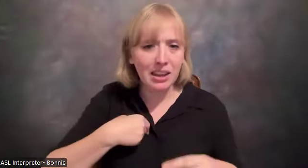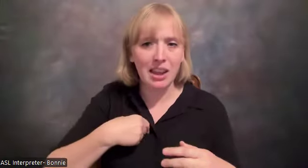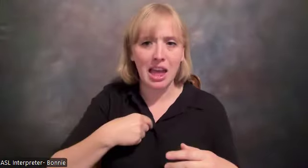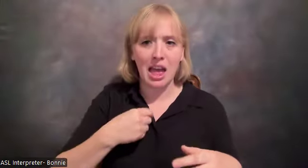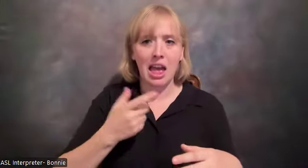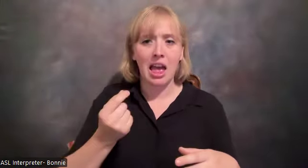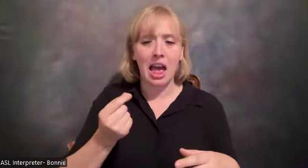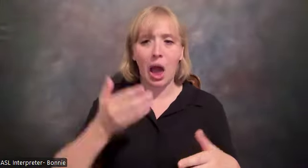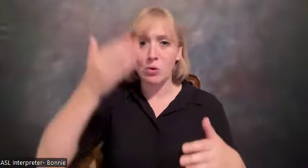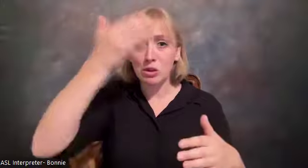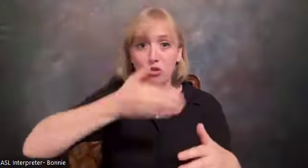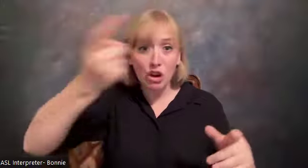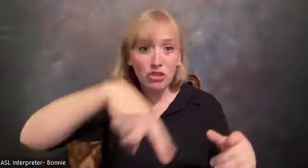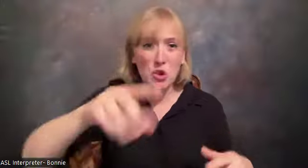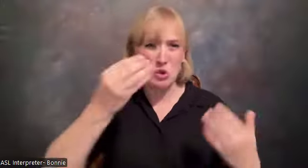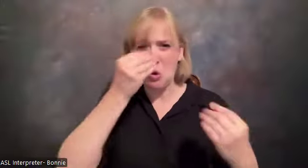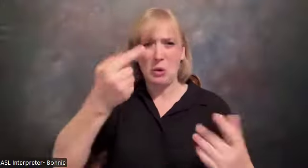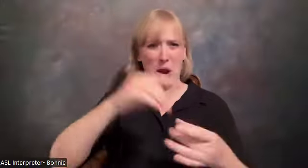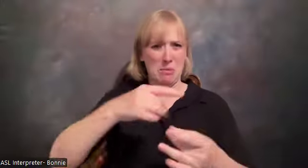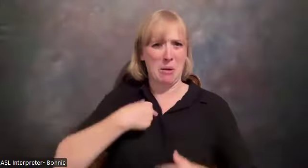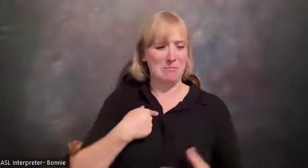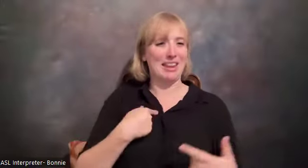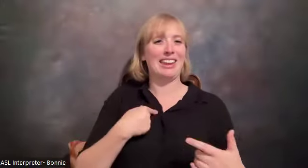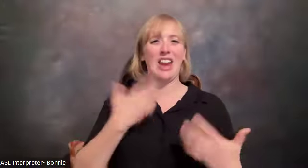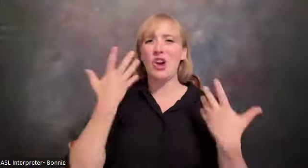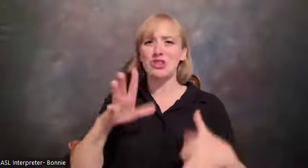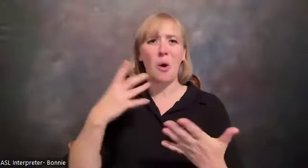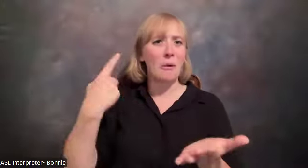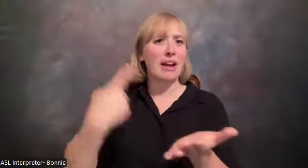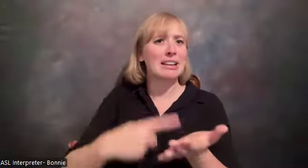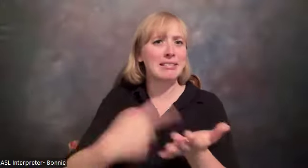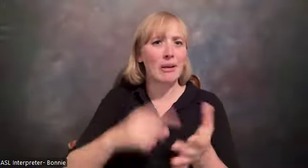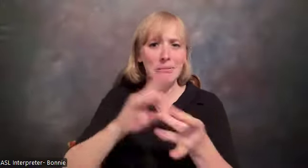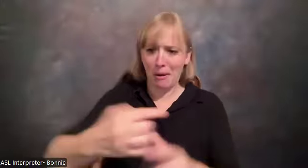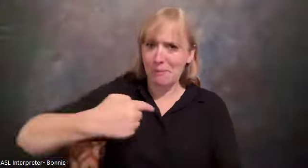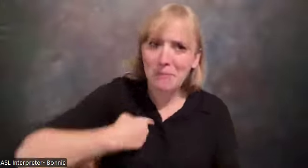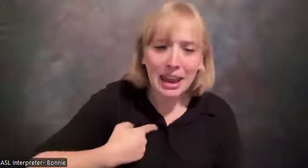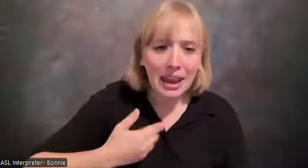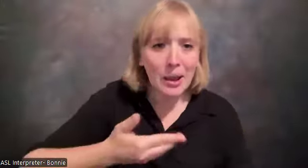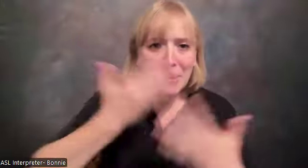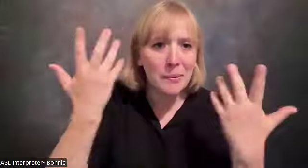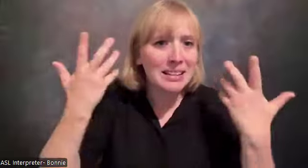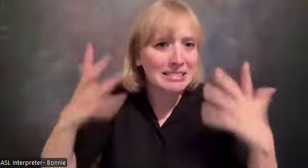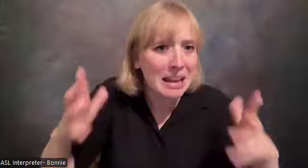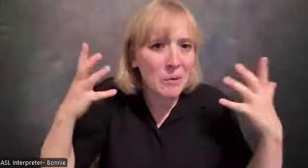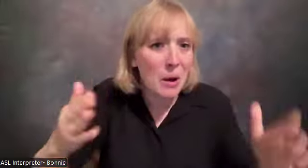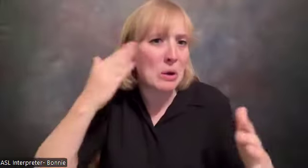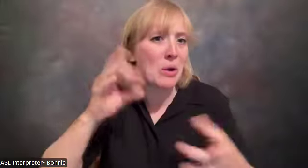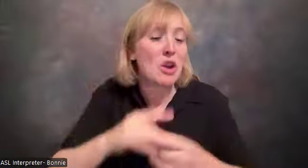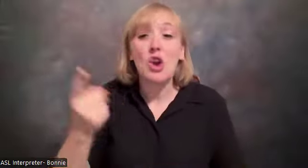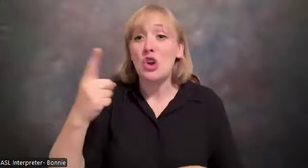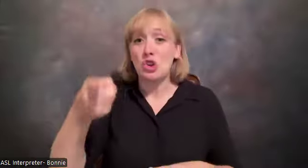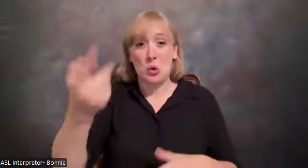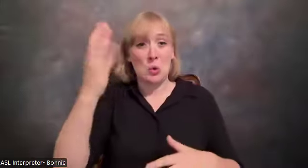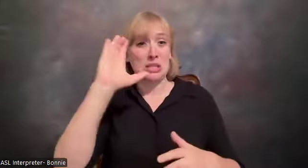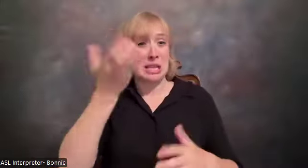was put in front of you guys. And you guys did not want to talk to me about me at all. You guys seemed to only want to